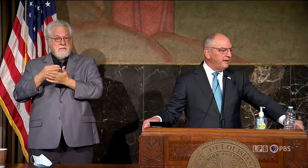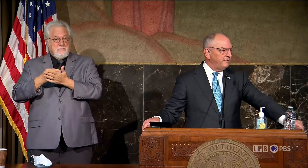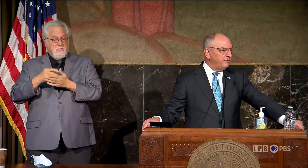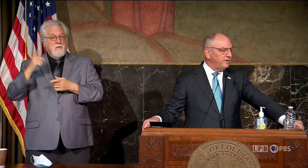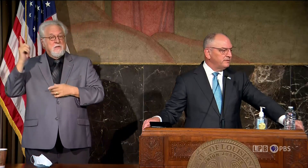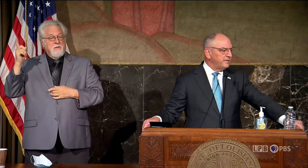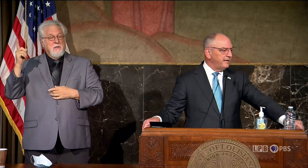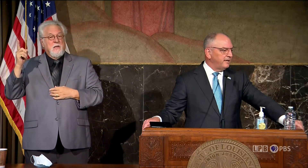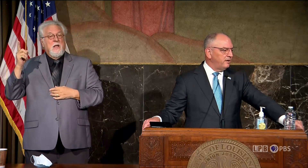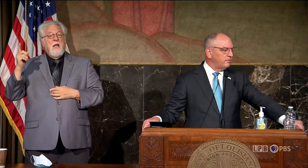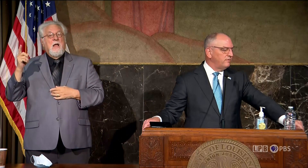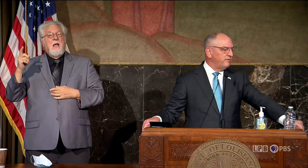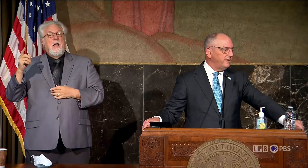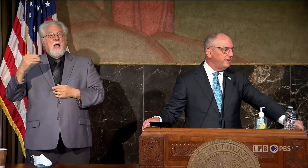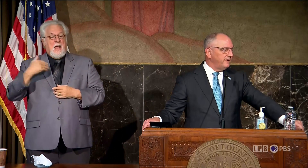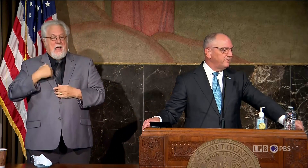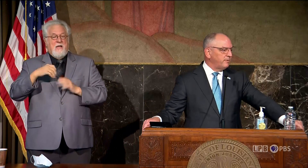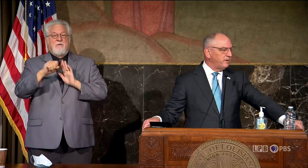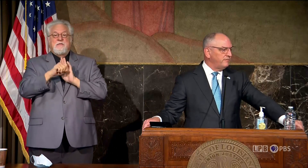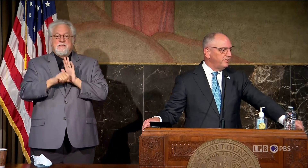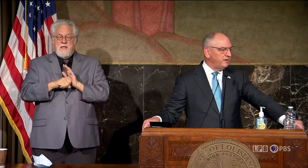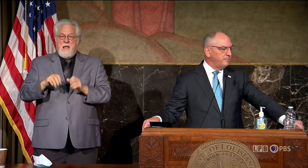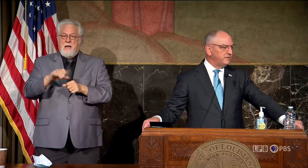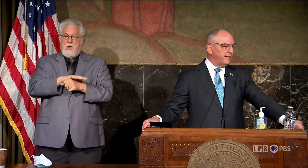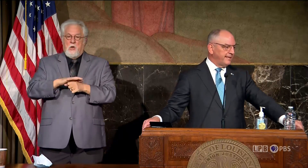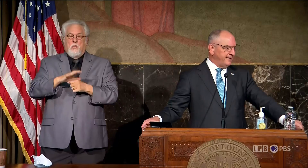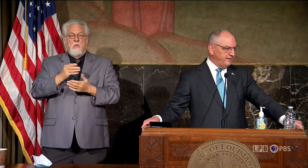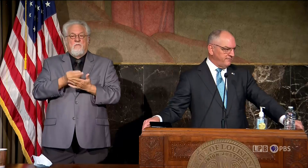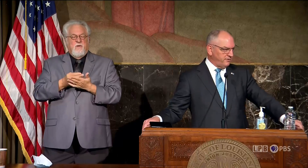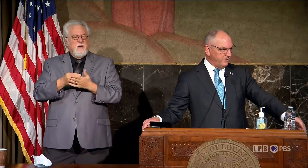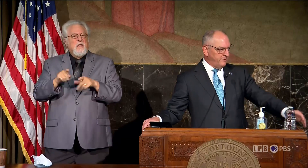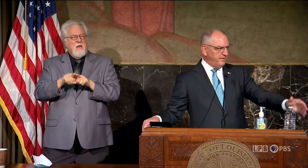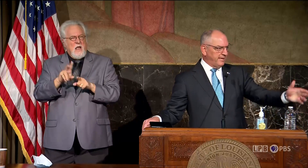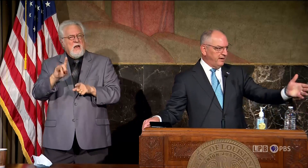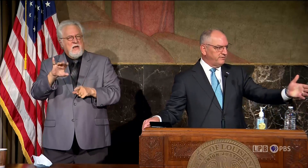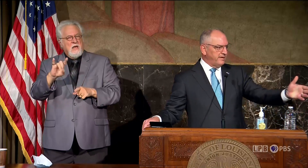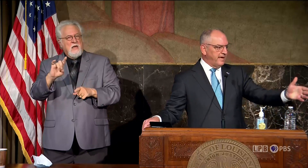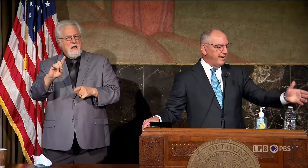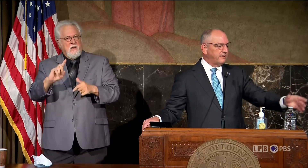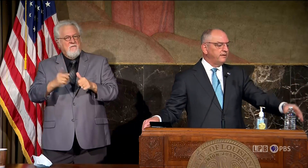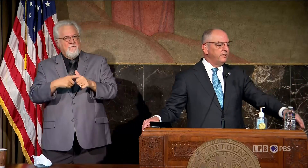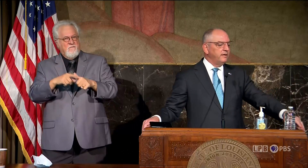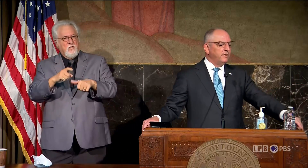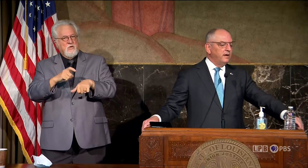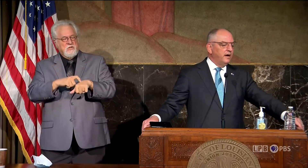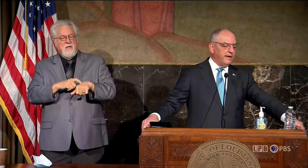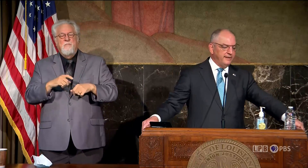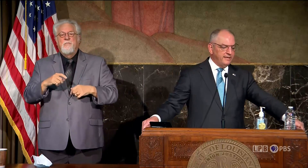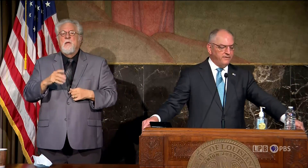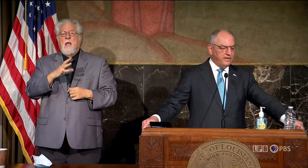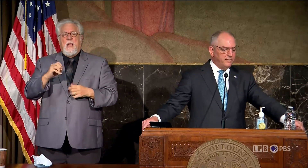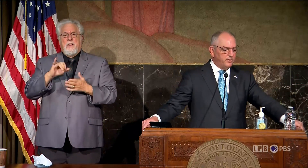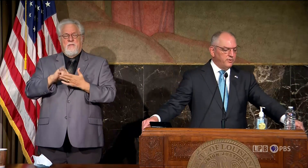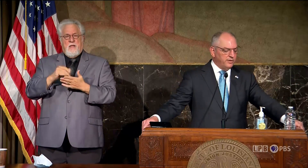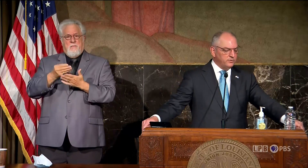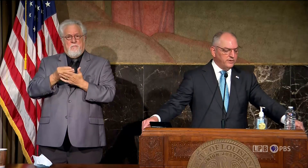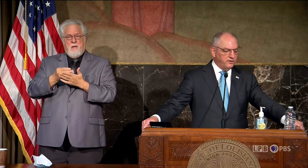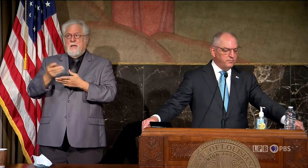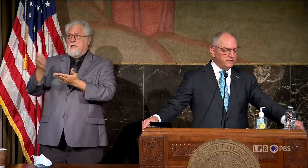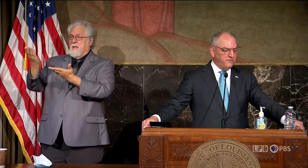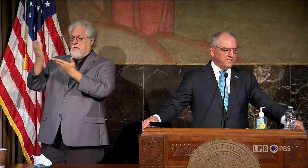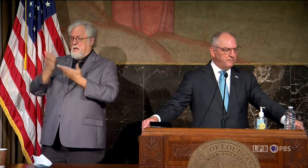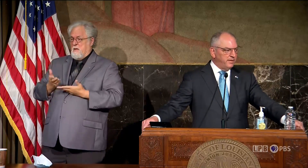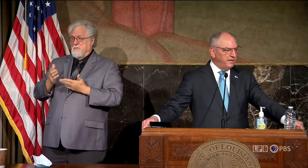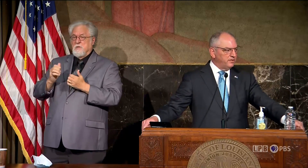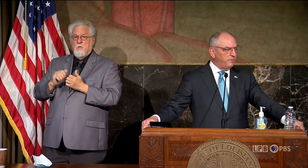do have state and local funding as part of it, much like they did the first time in the CARES, and come to us with